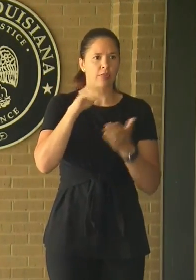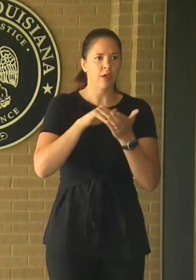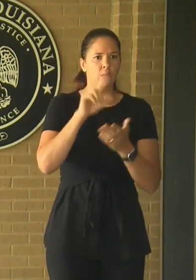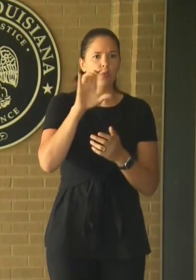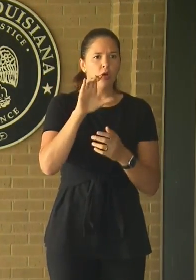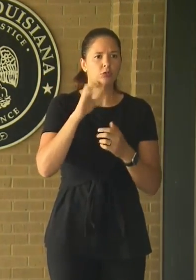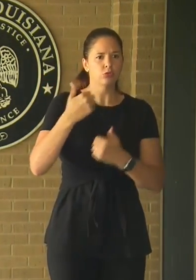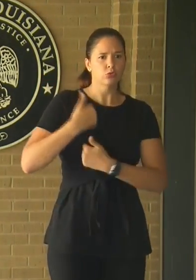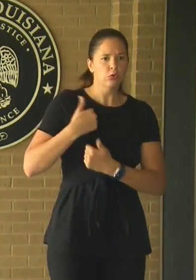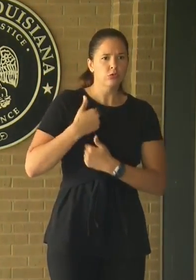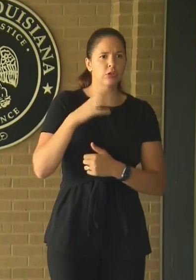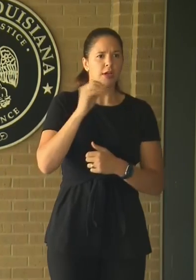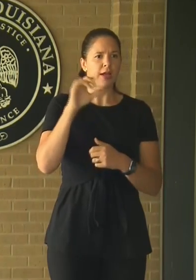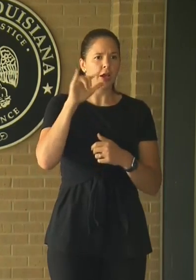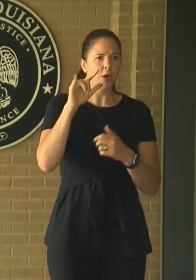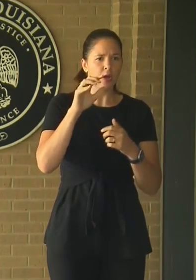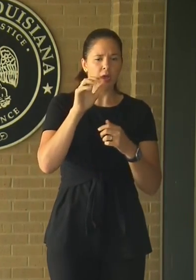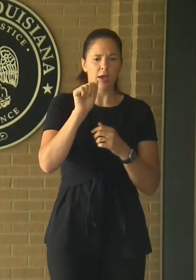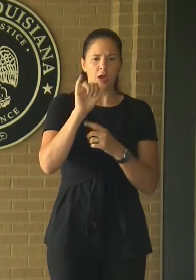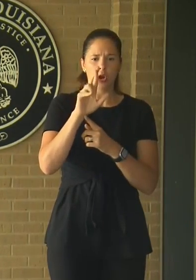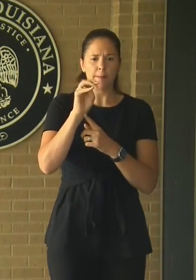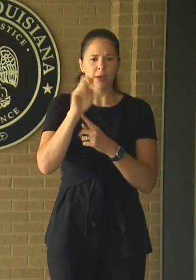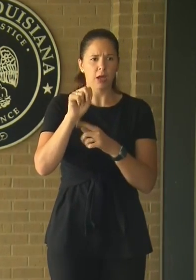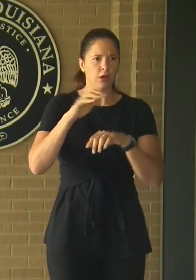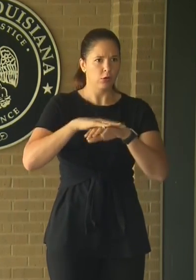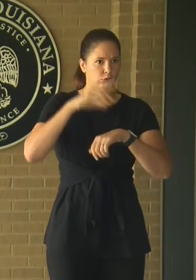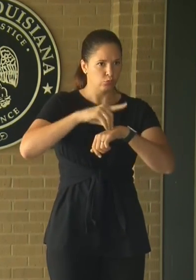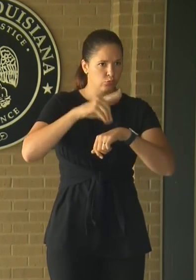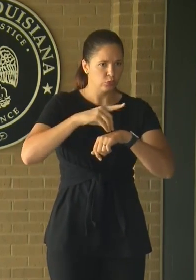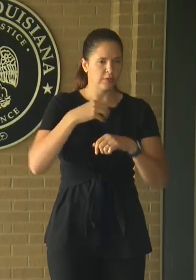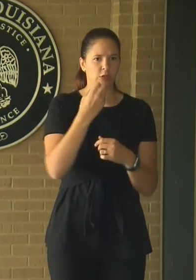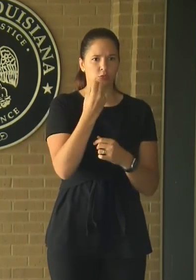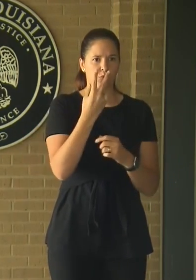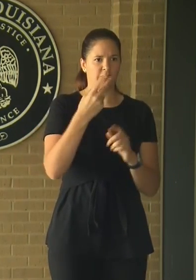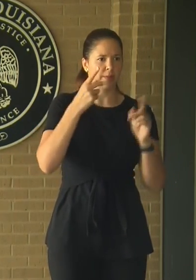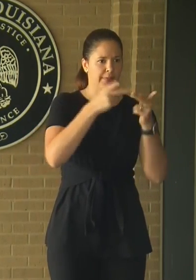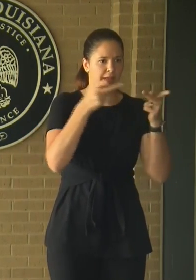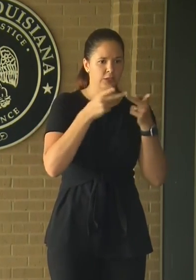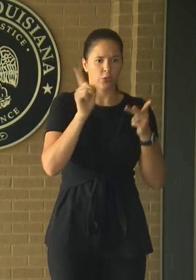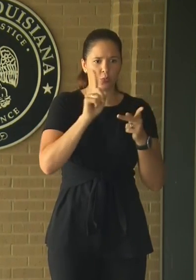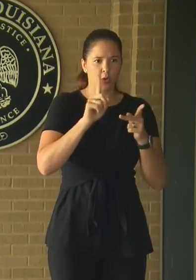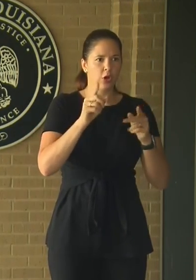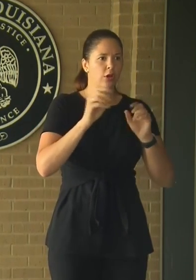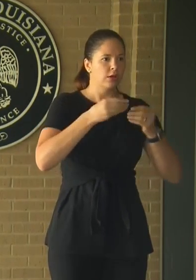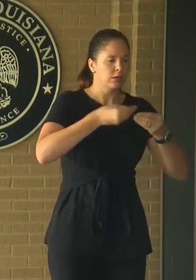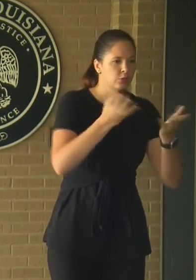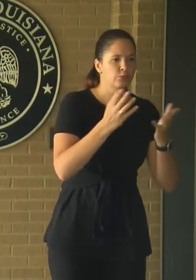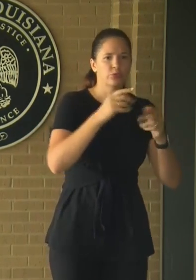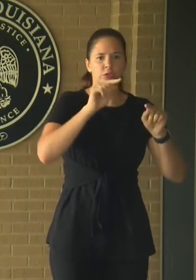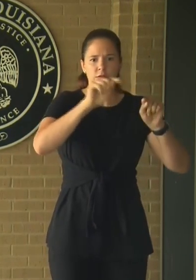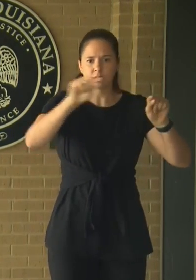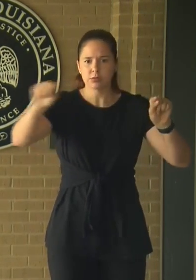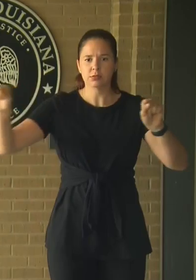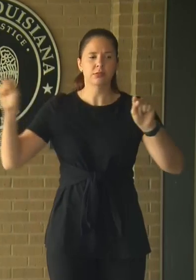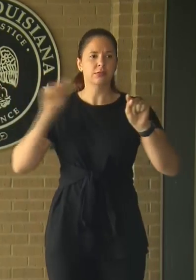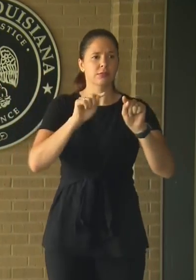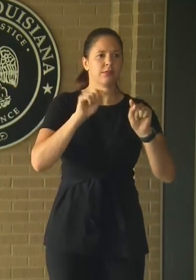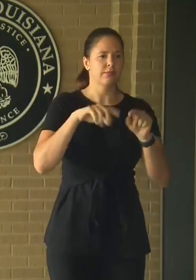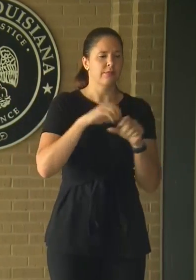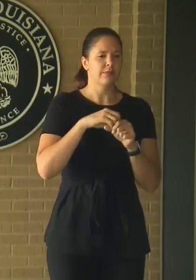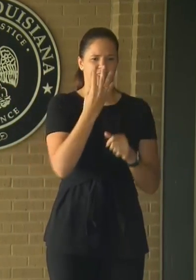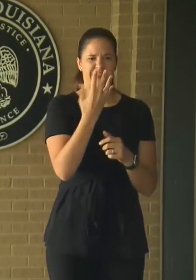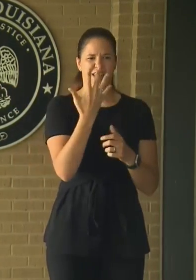airmen on duty. They have 12 points of distribution in operation today across five parishes.